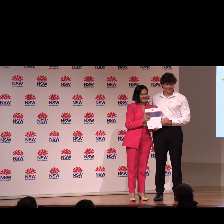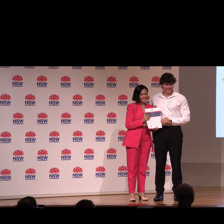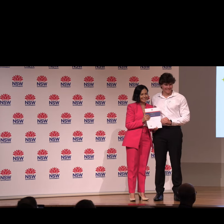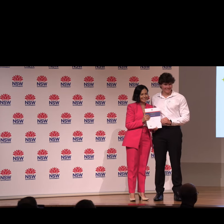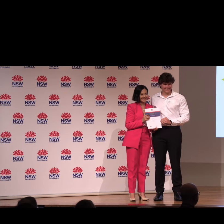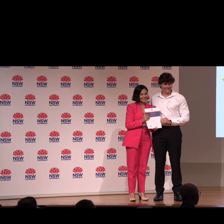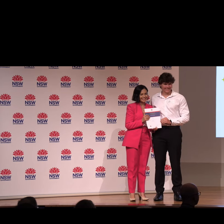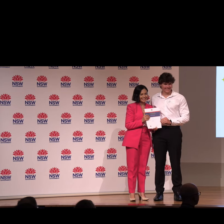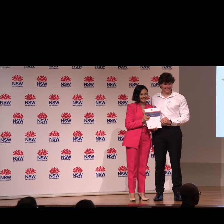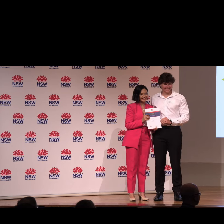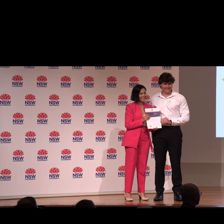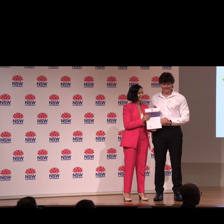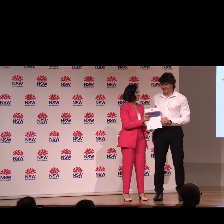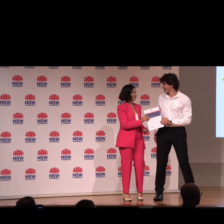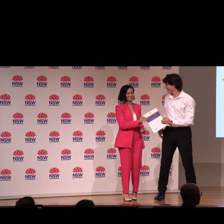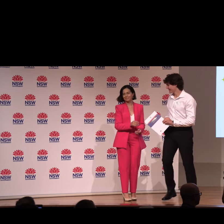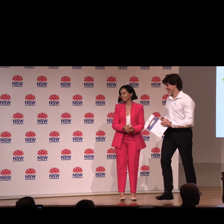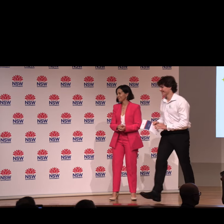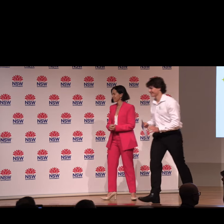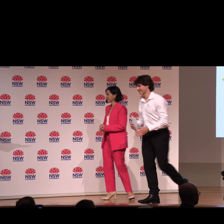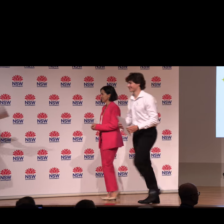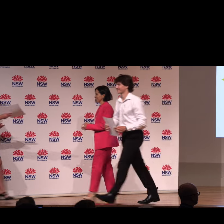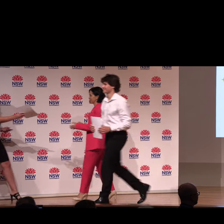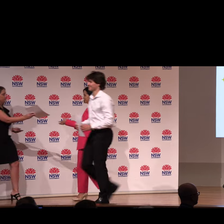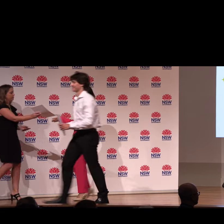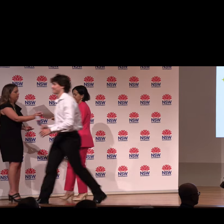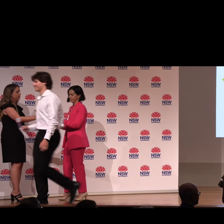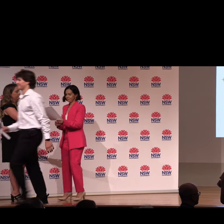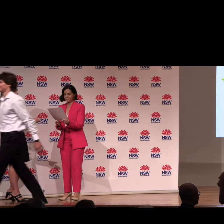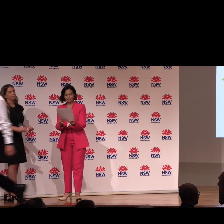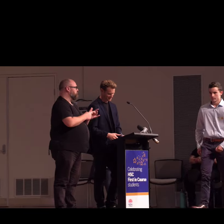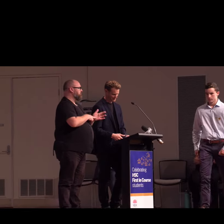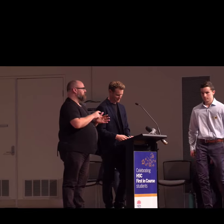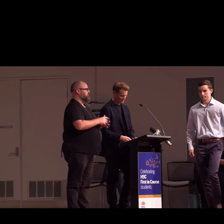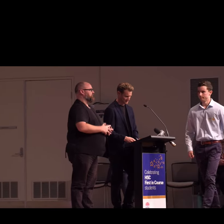Engineering studies, Christian Prince, Merriweather High School.